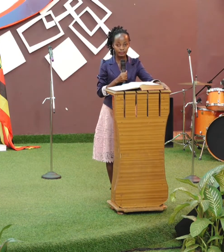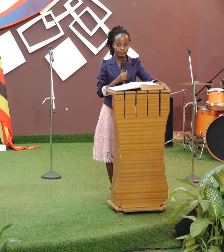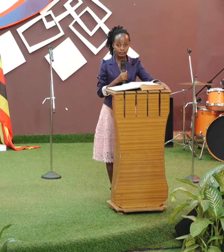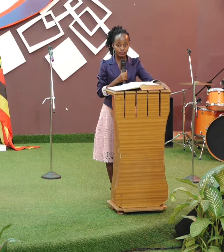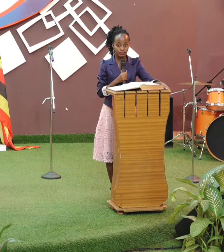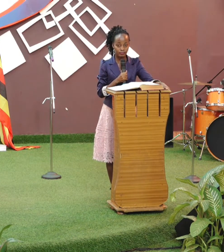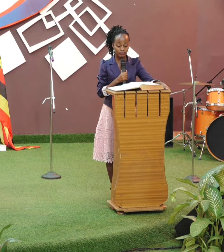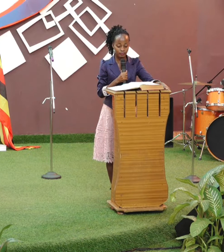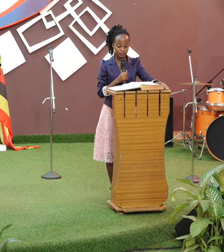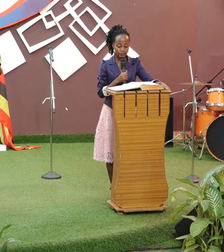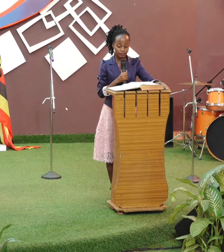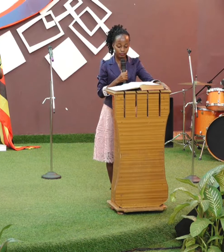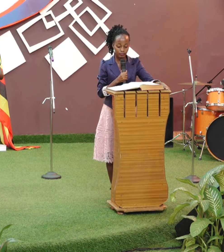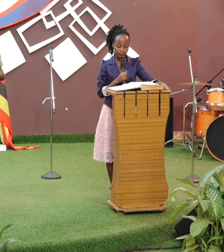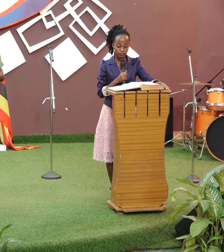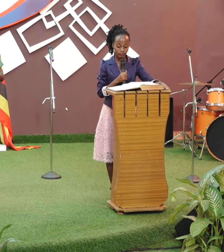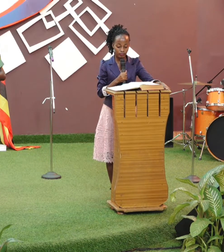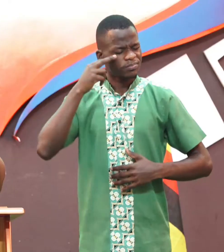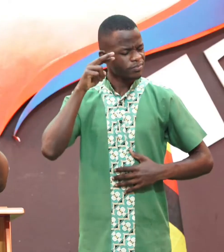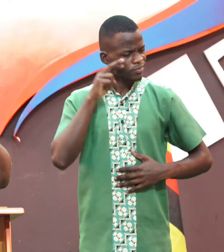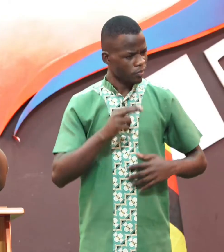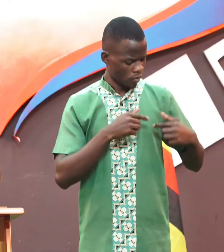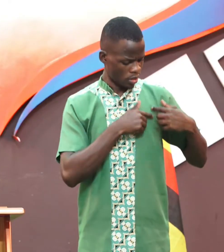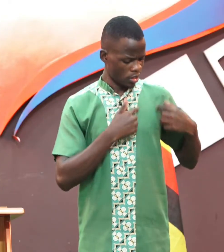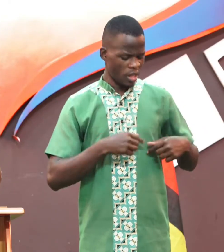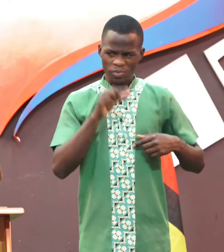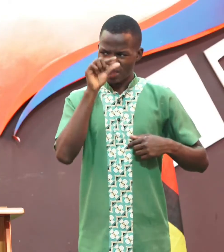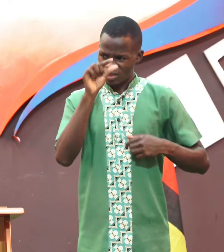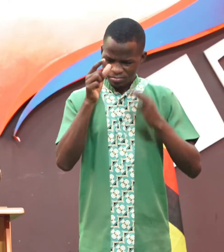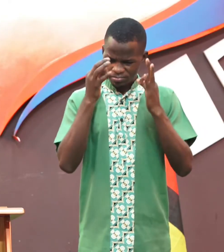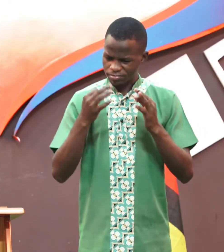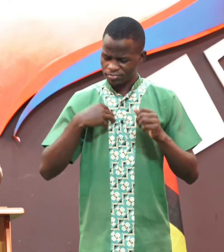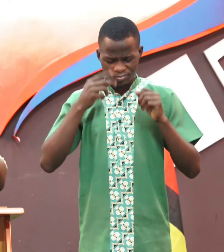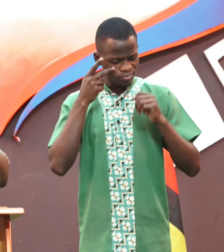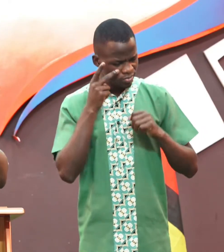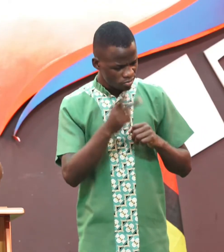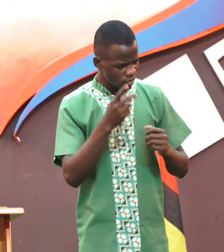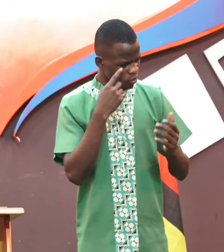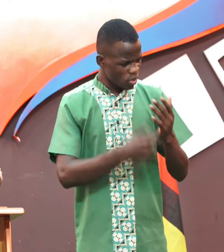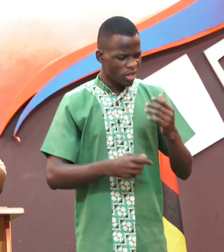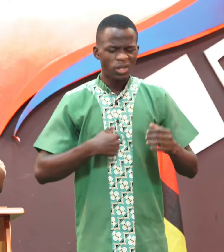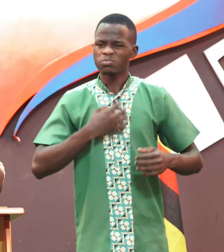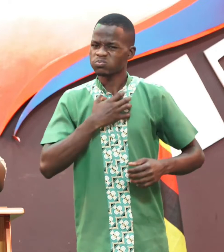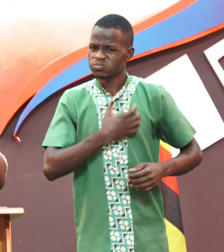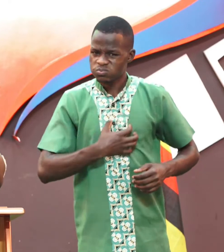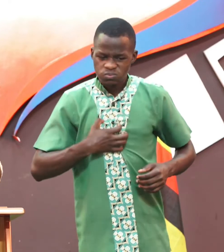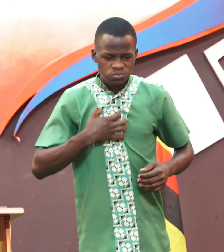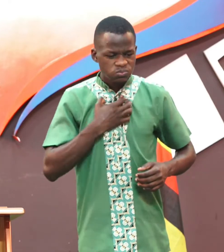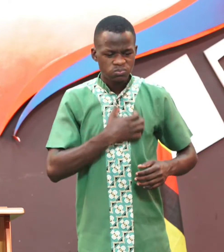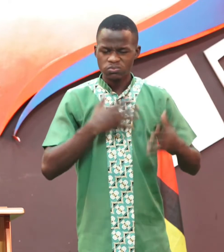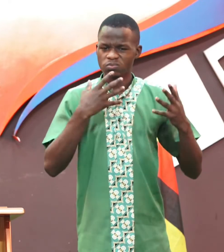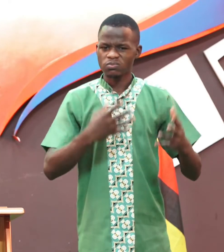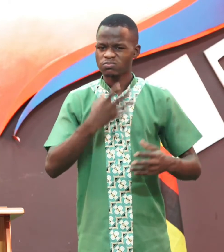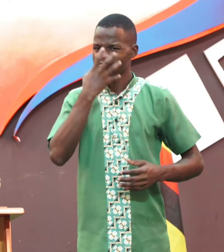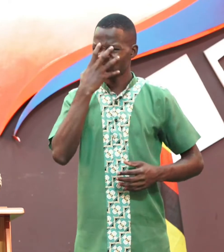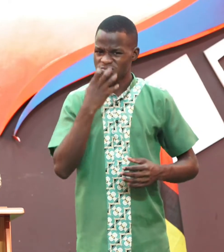Mukama bwe ntunula munda mutima gwange akatono ke nsobola okulabayo ndabayo obusungu ndabayo